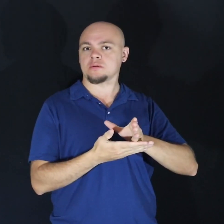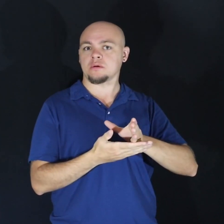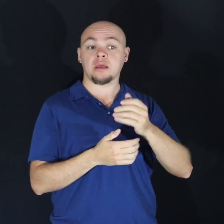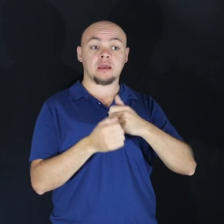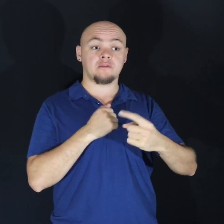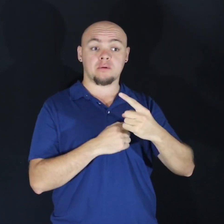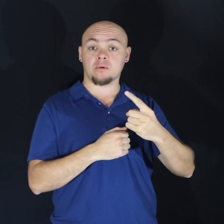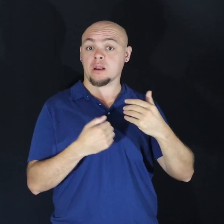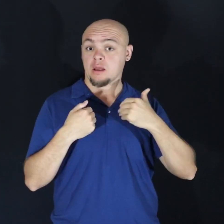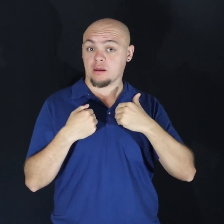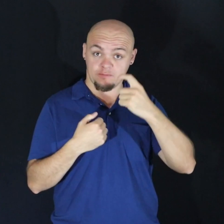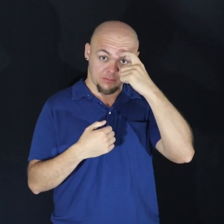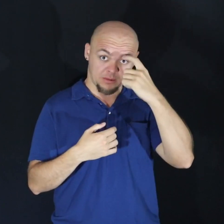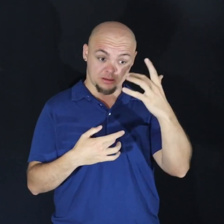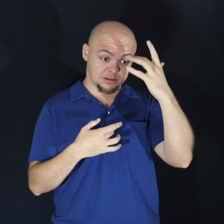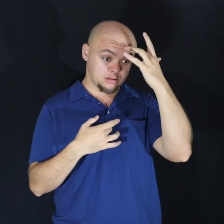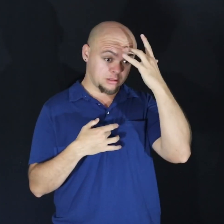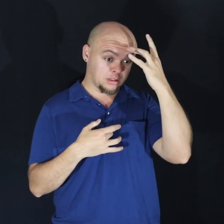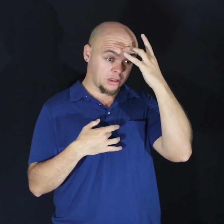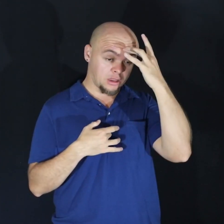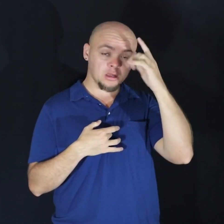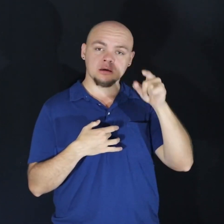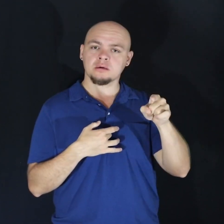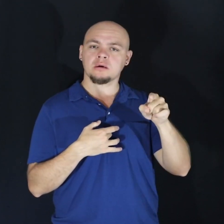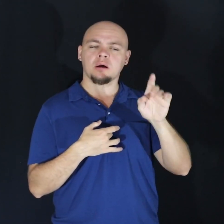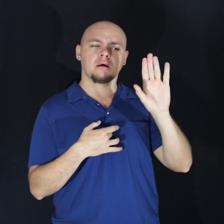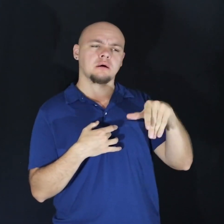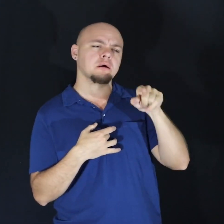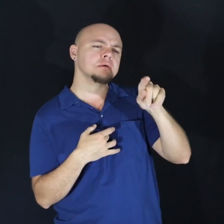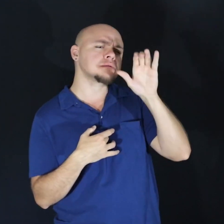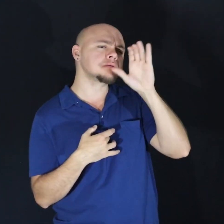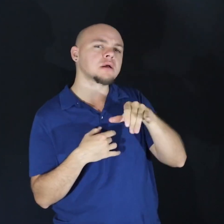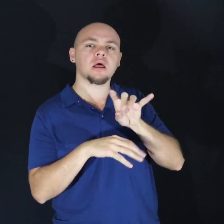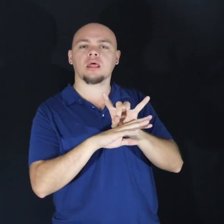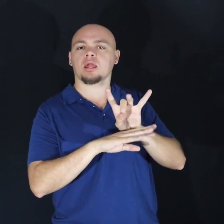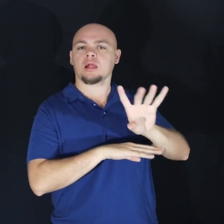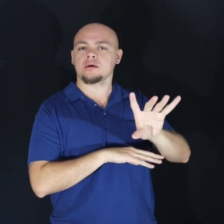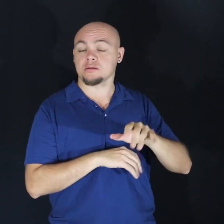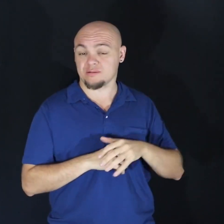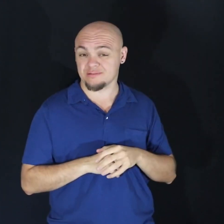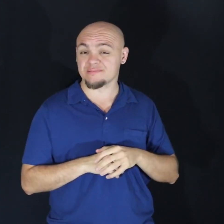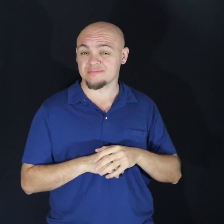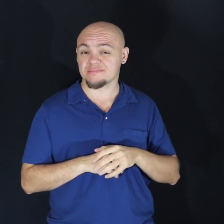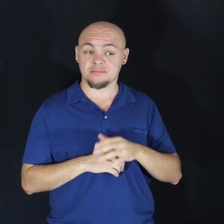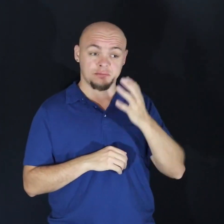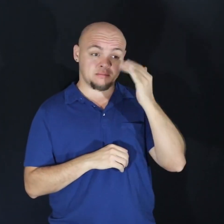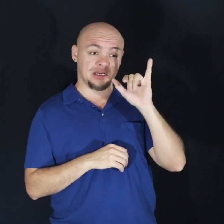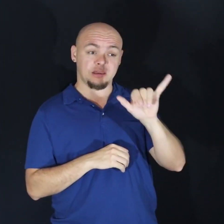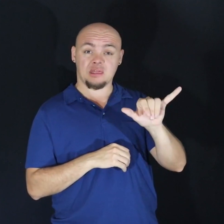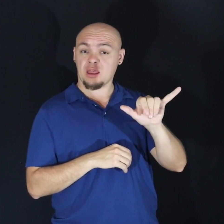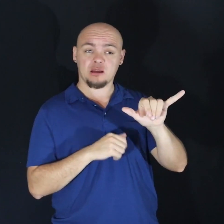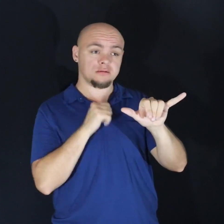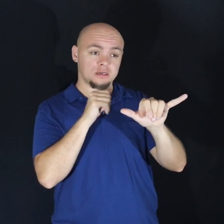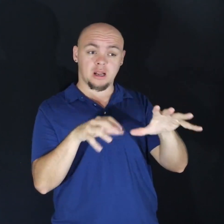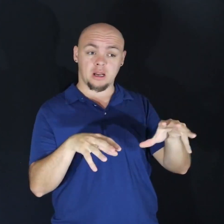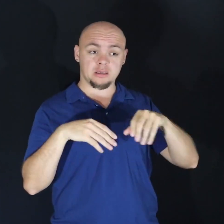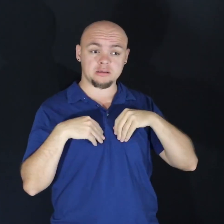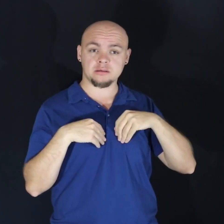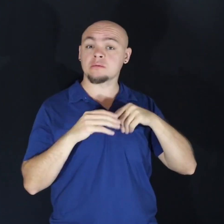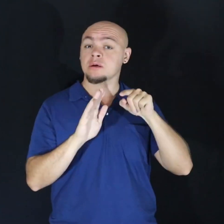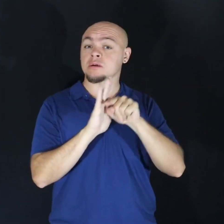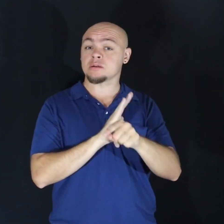mental illness is considered abnormal and is outcasted from society. And due to that unacceptance, suicide